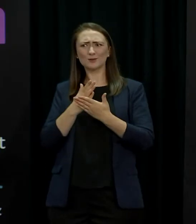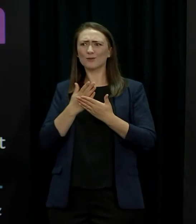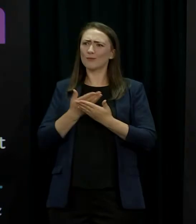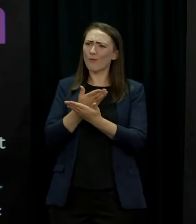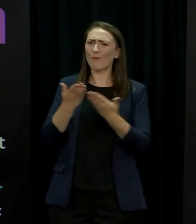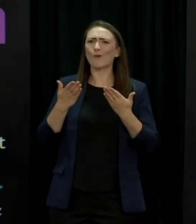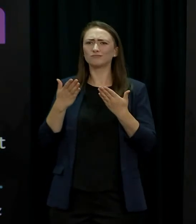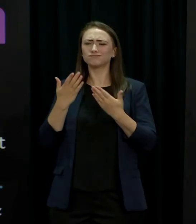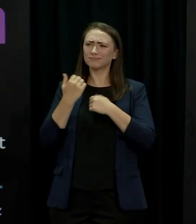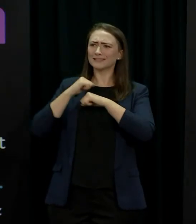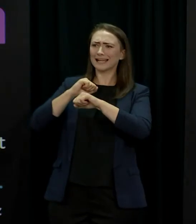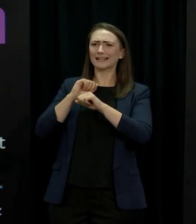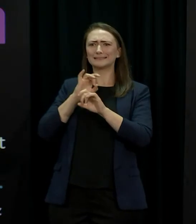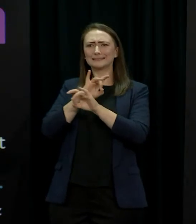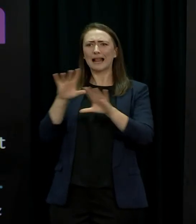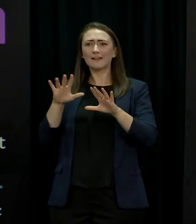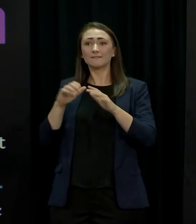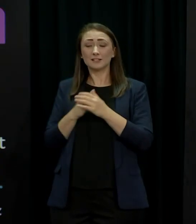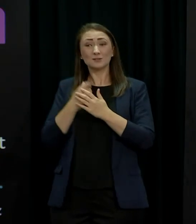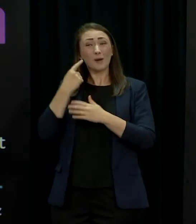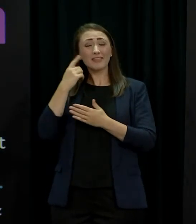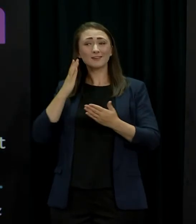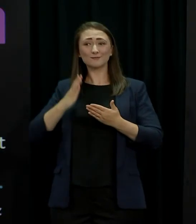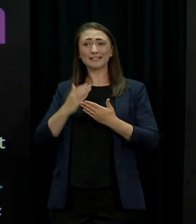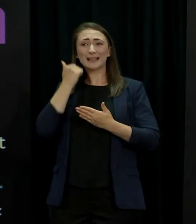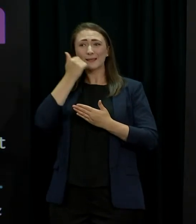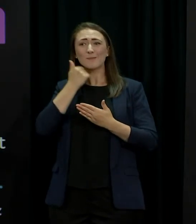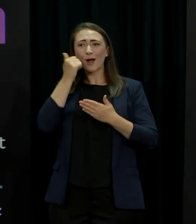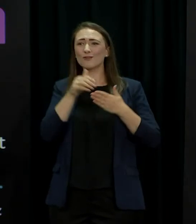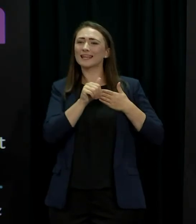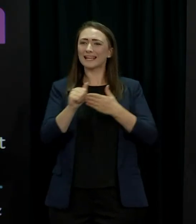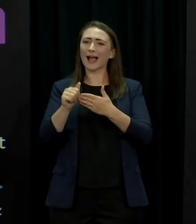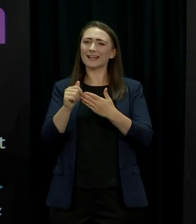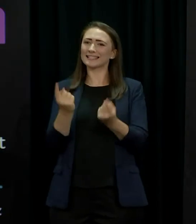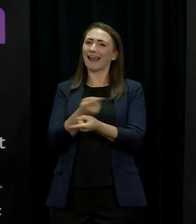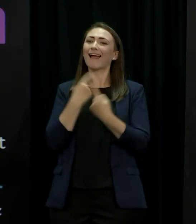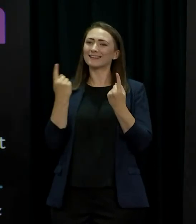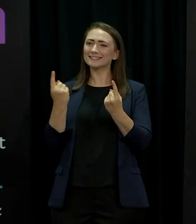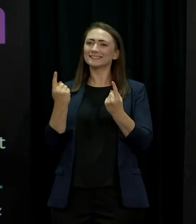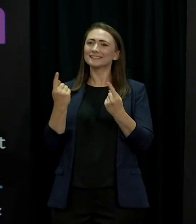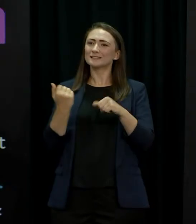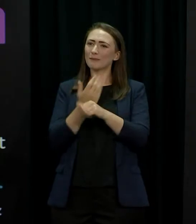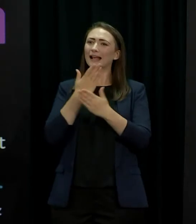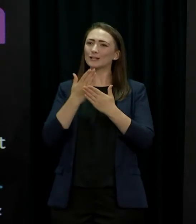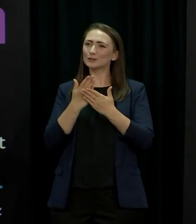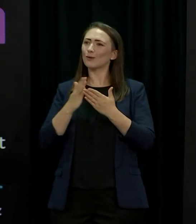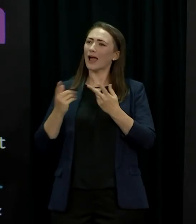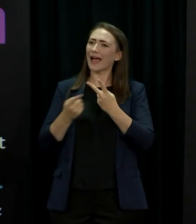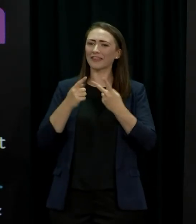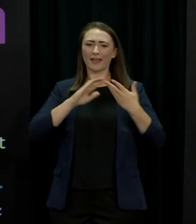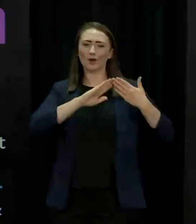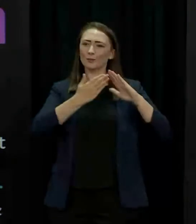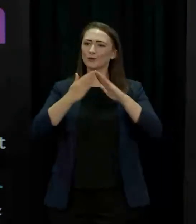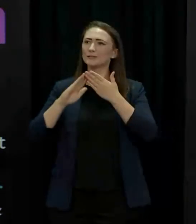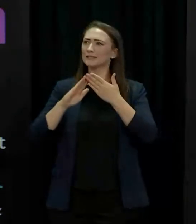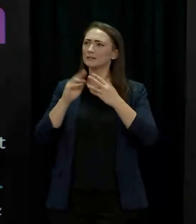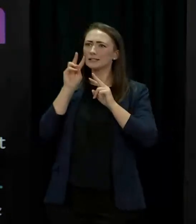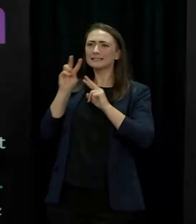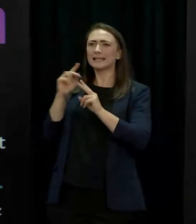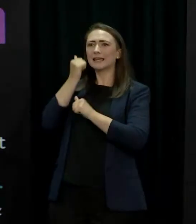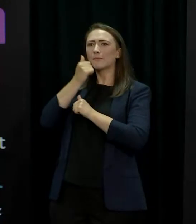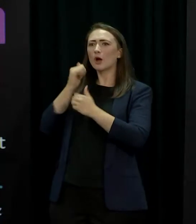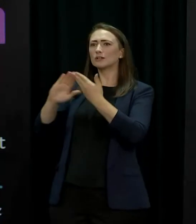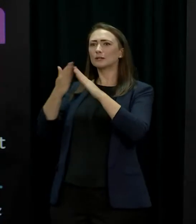think they set the scene. They showed us the way, and it was after that other communities then mobilised. And in that very